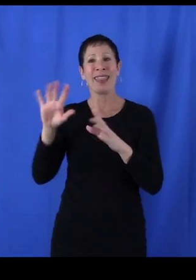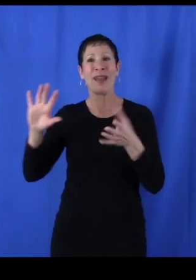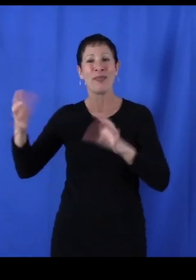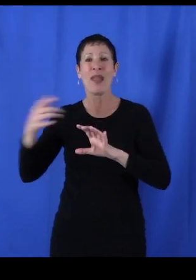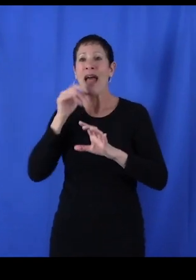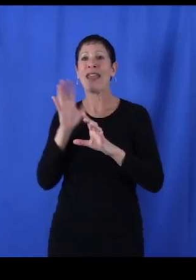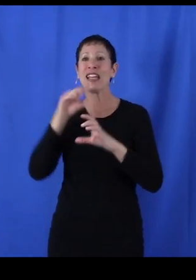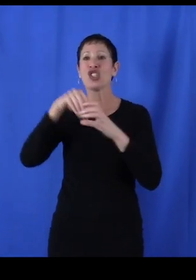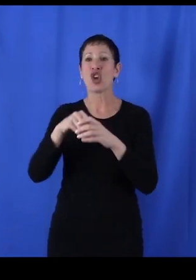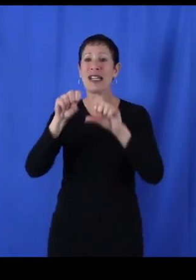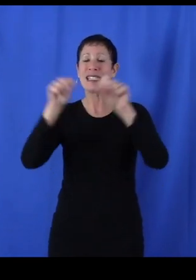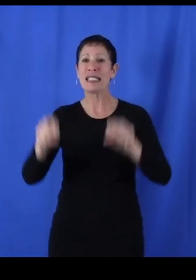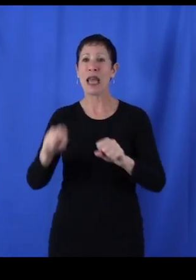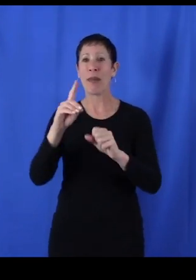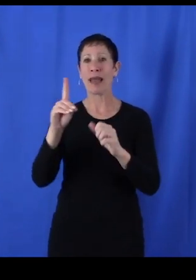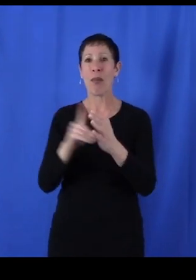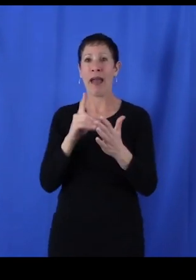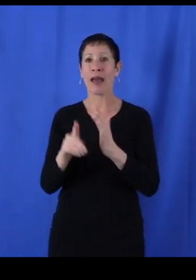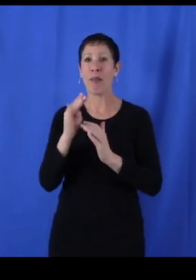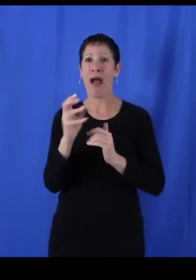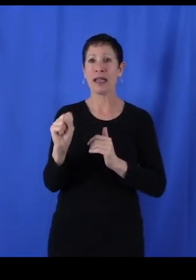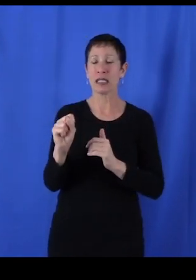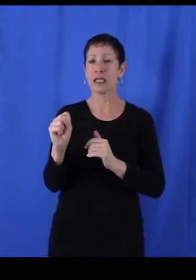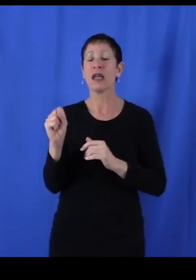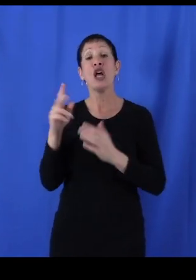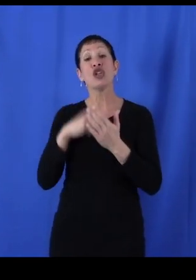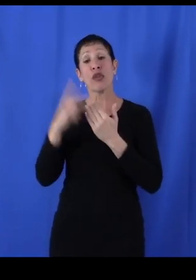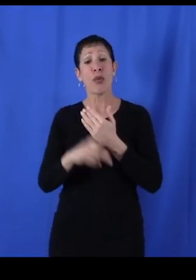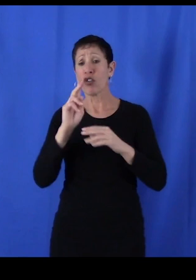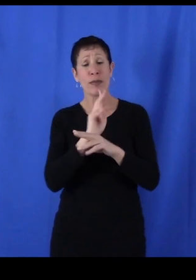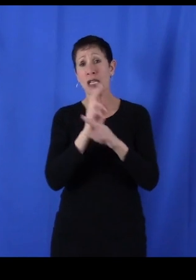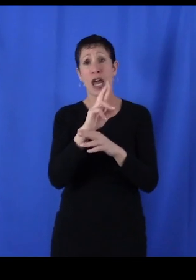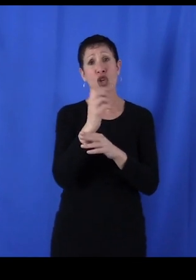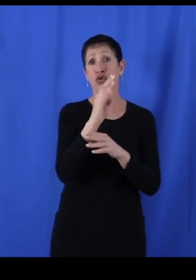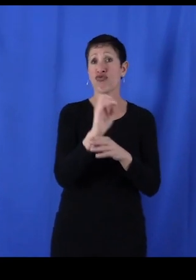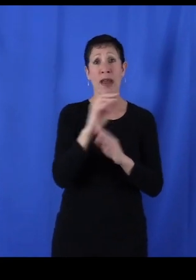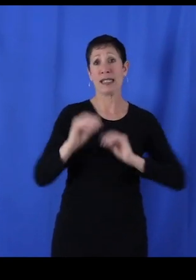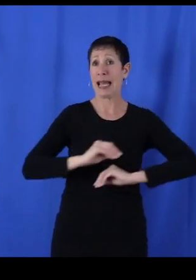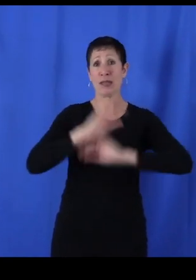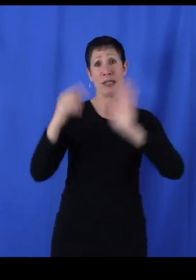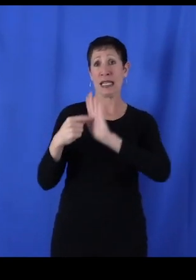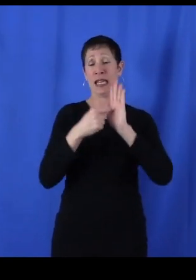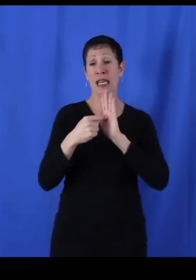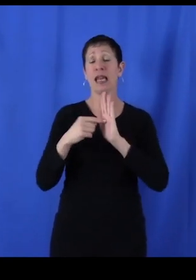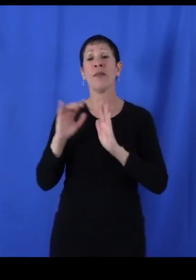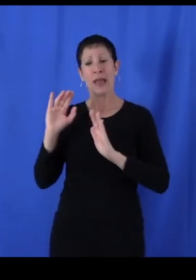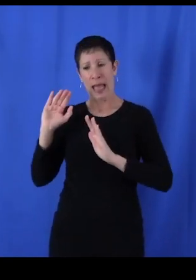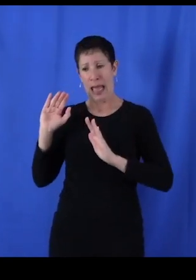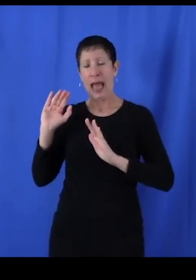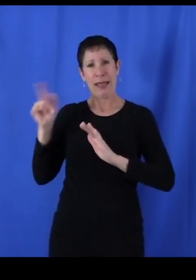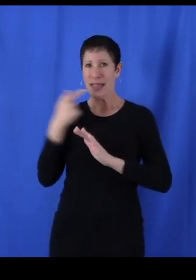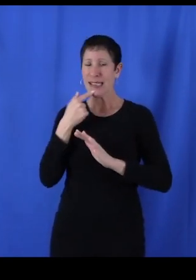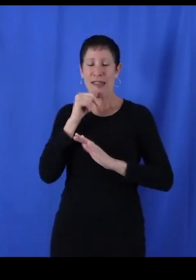inserting systemic bias. And these programs claim not to use race explicitly.